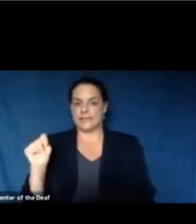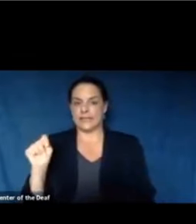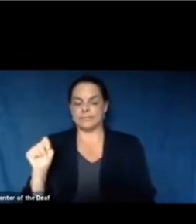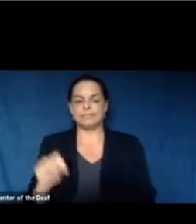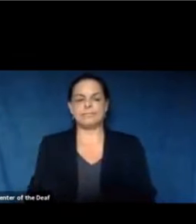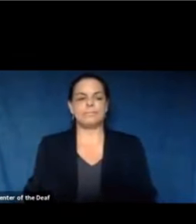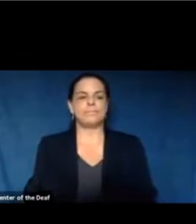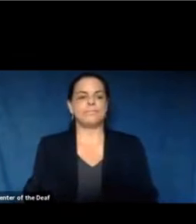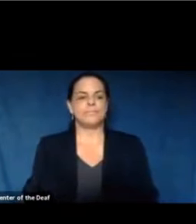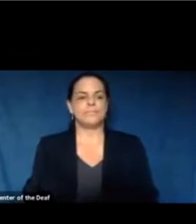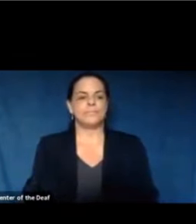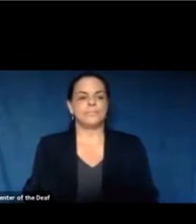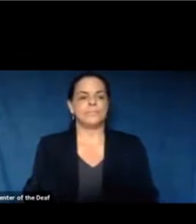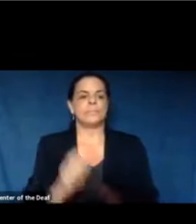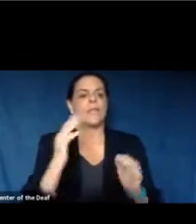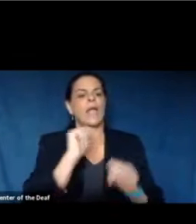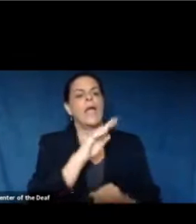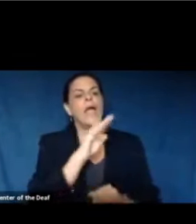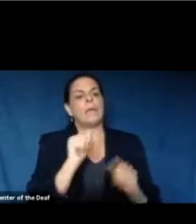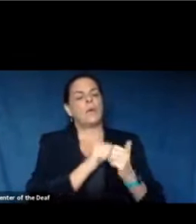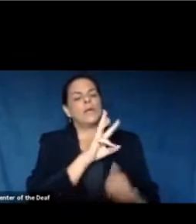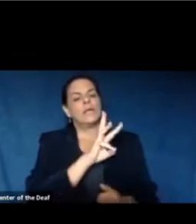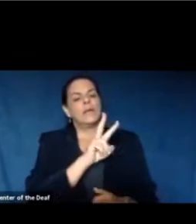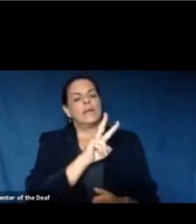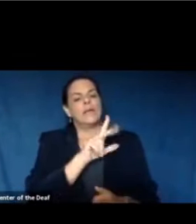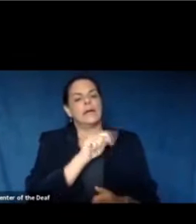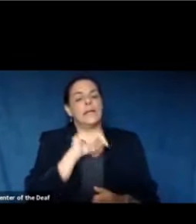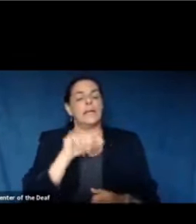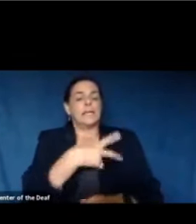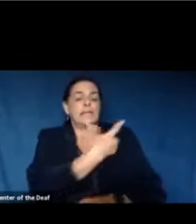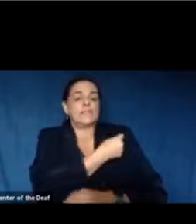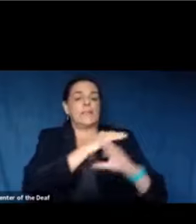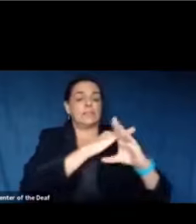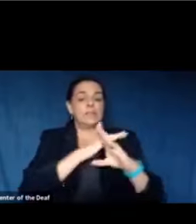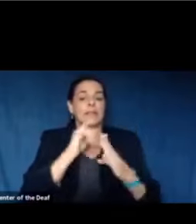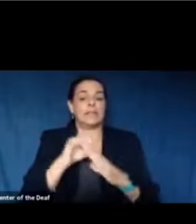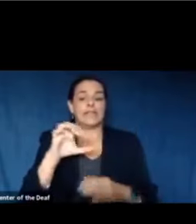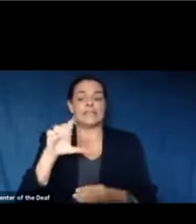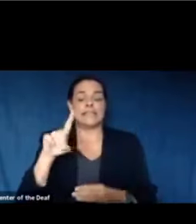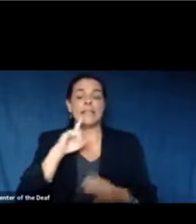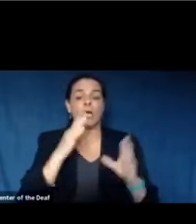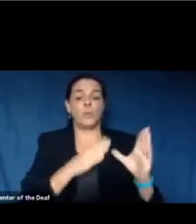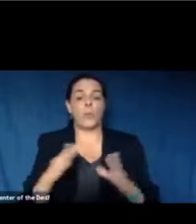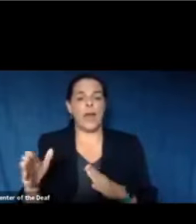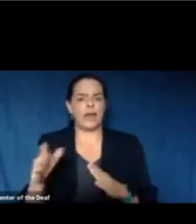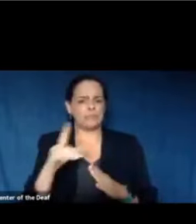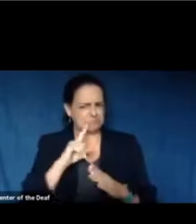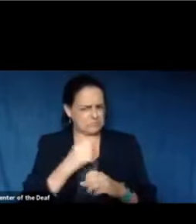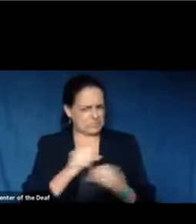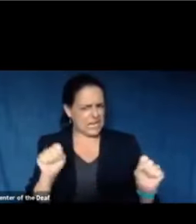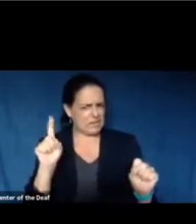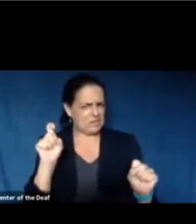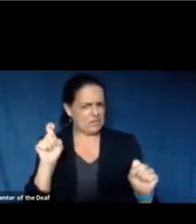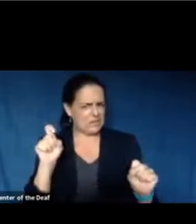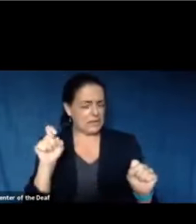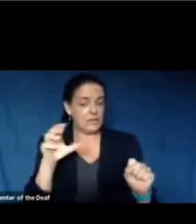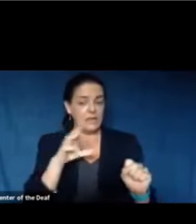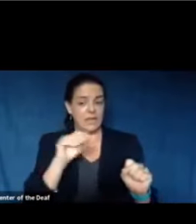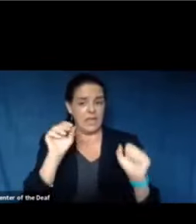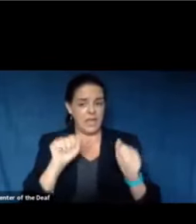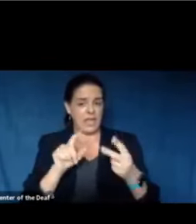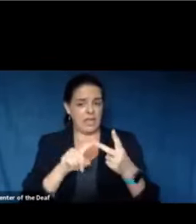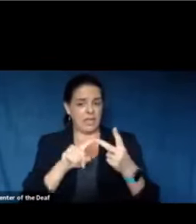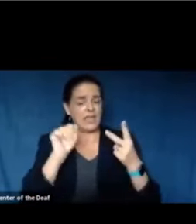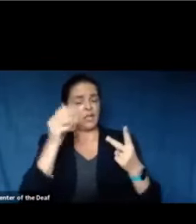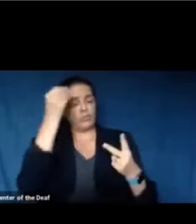benchmarks. Okay, Abby with WVLT. These vaccines the CDC is preparing for, are they safe? And can you